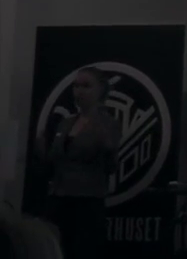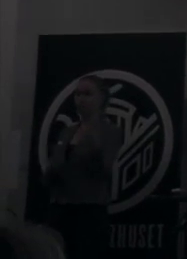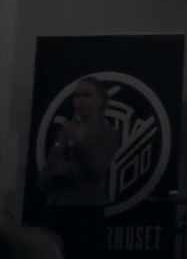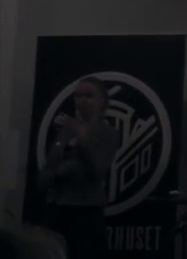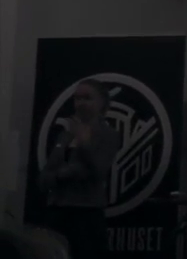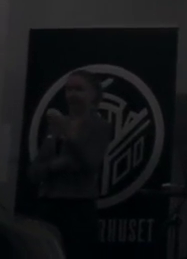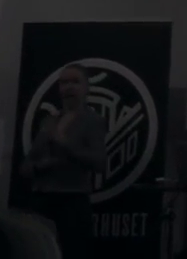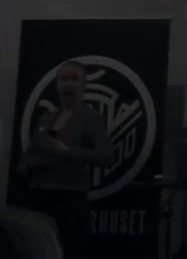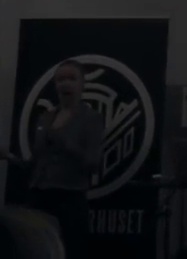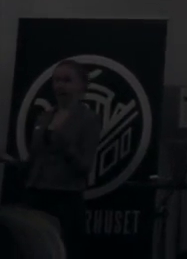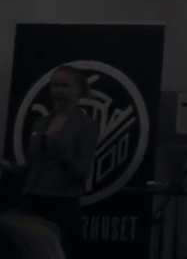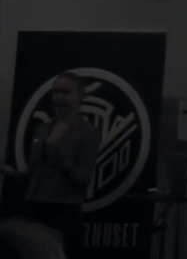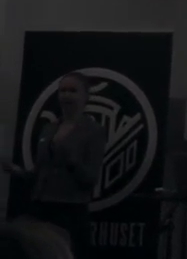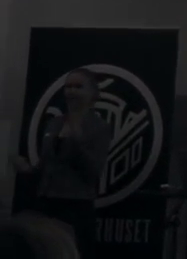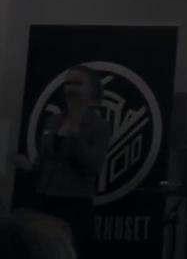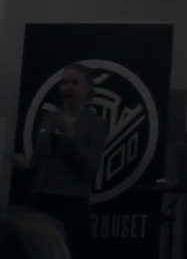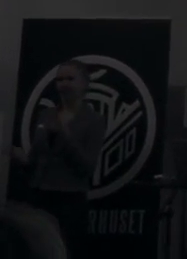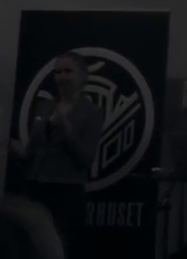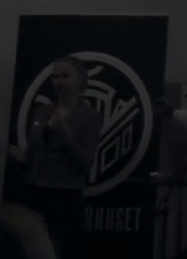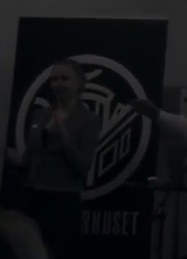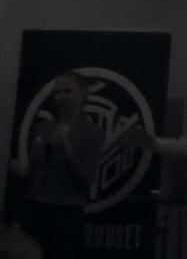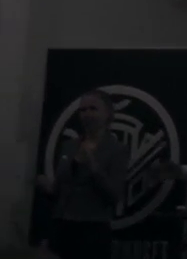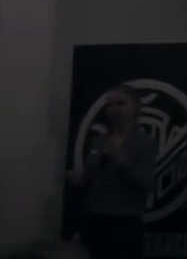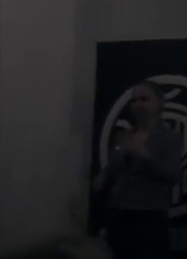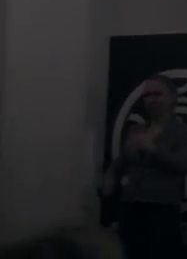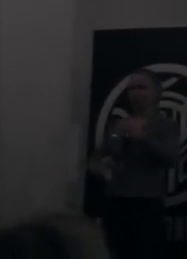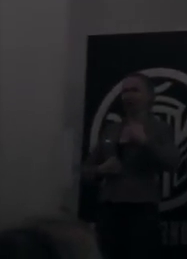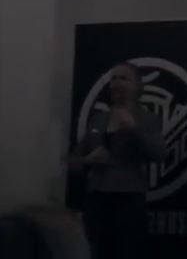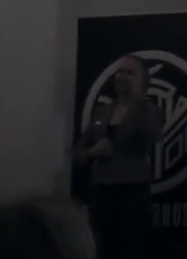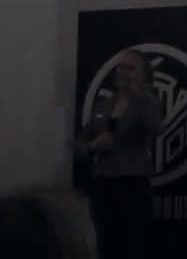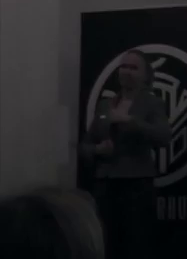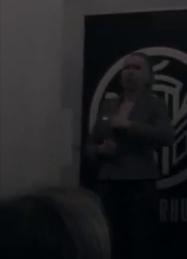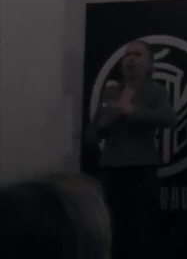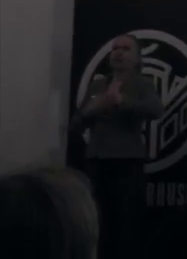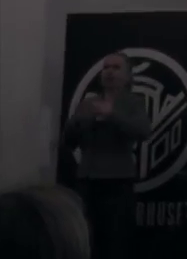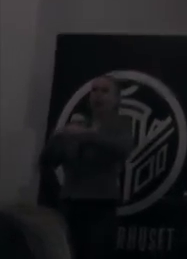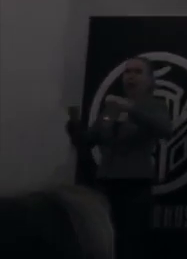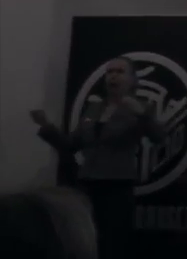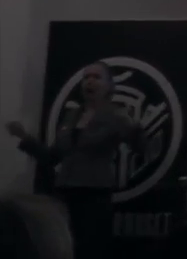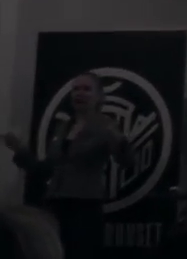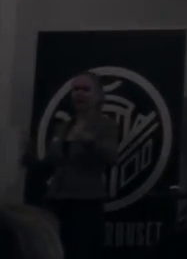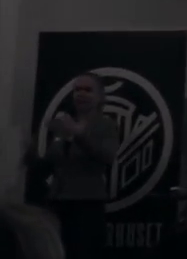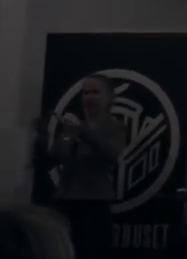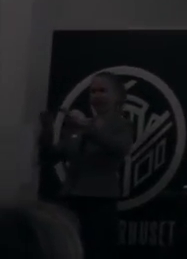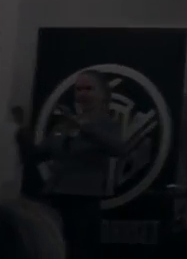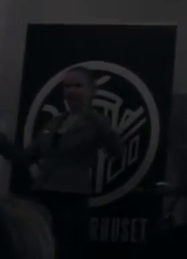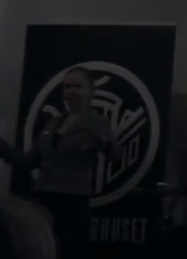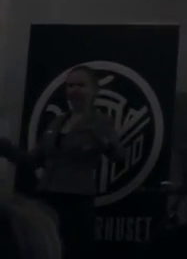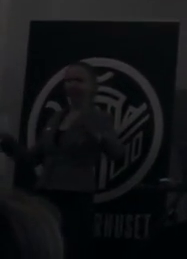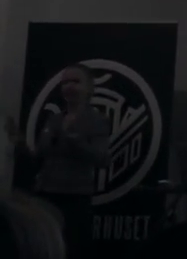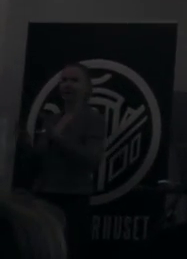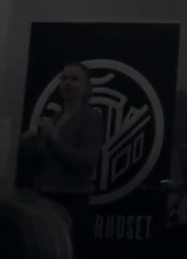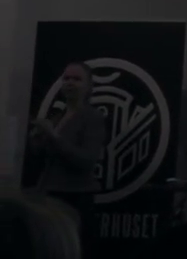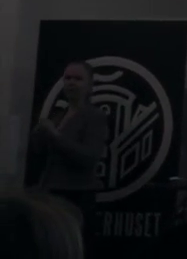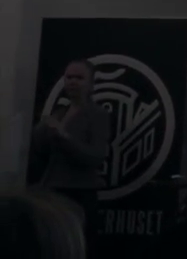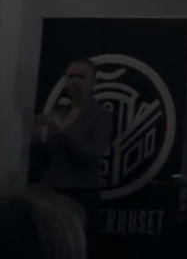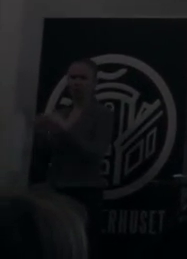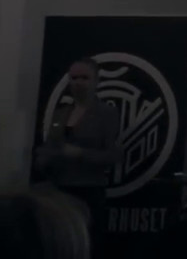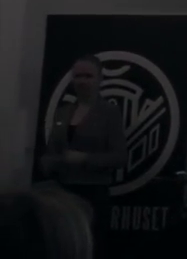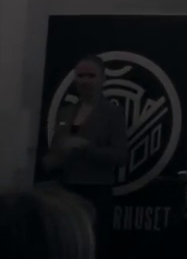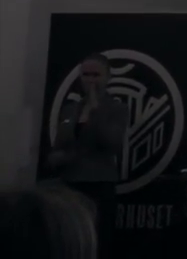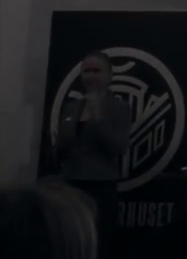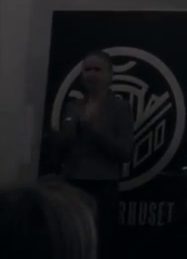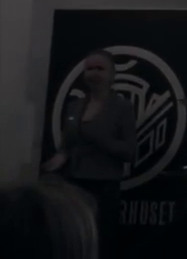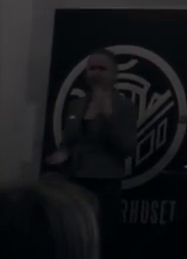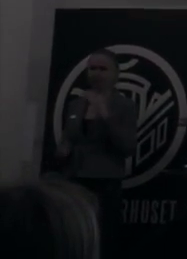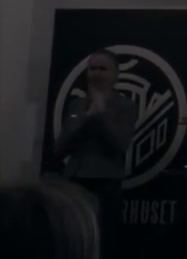And anyone who's been to a Pride parade knows we love these street-long rainbow flags. And there's a couple of reasons. The old reason was, or in the old days,